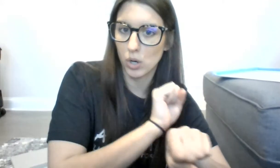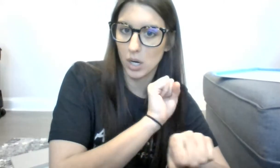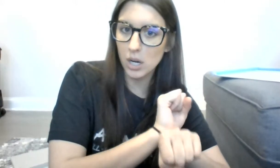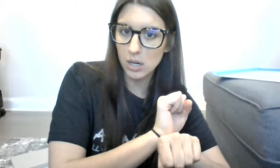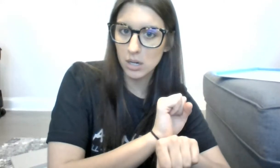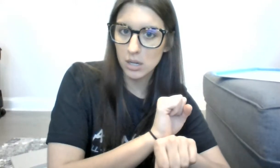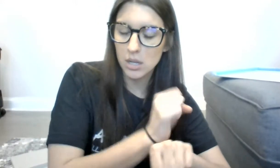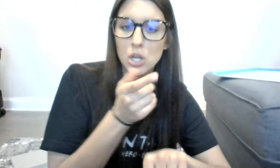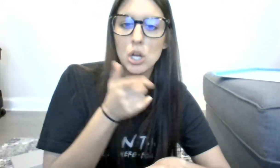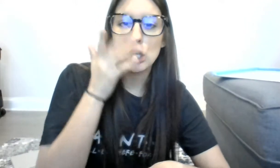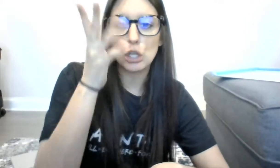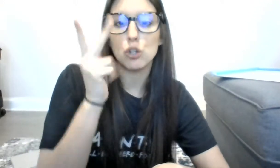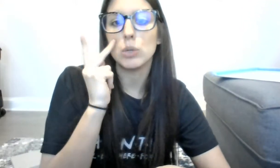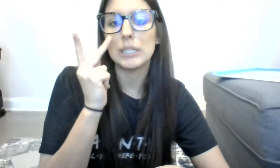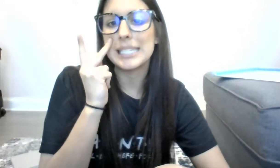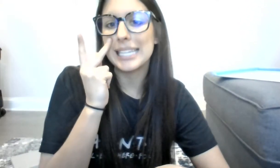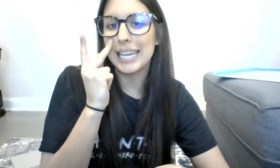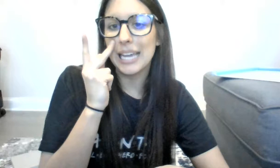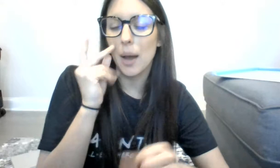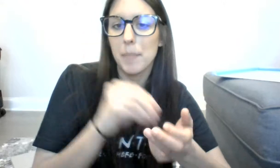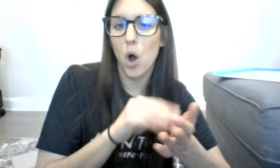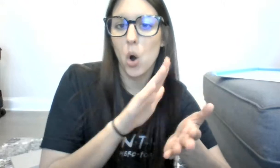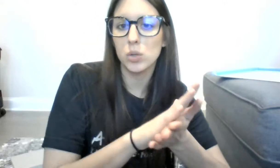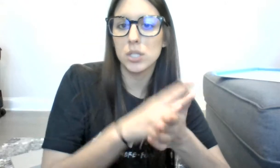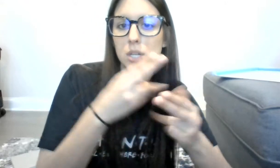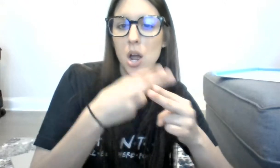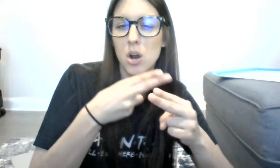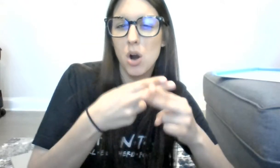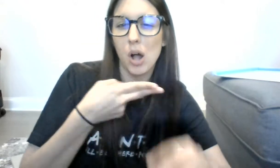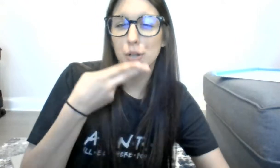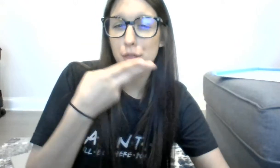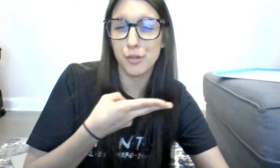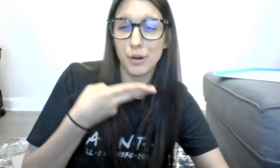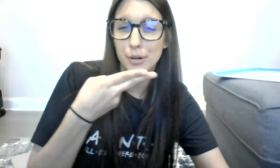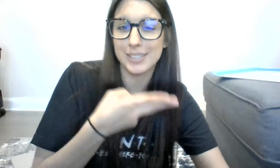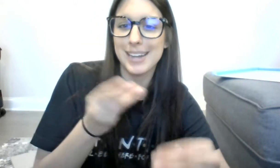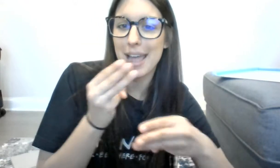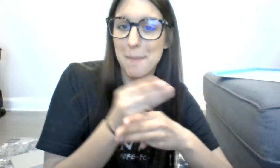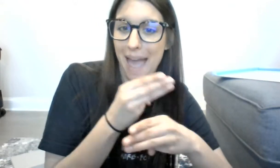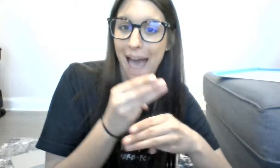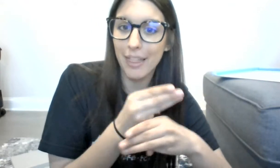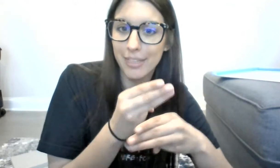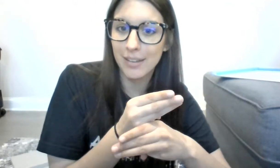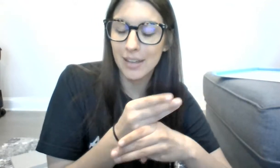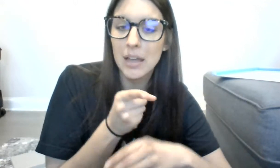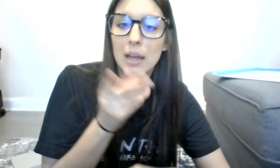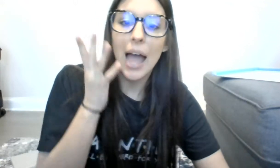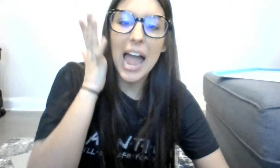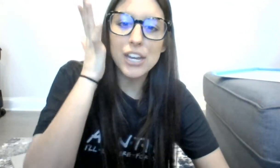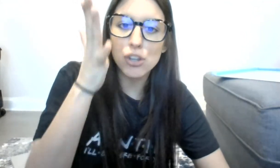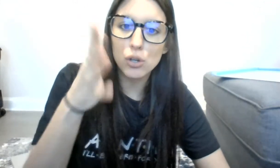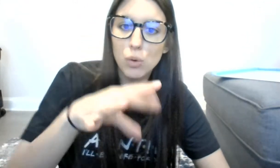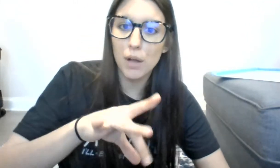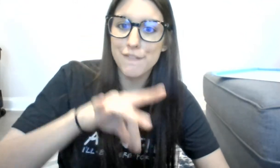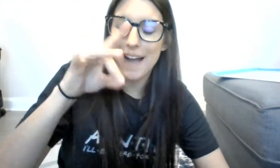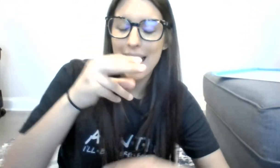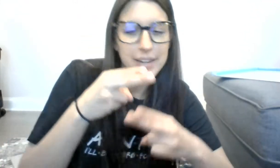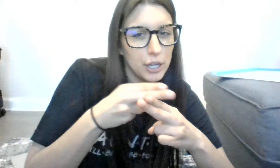work. You will see a post called Thursday Math, and you will find a